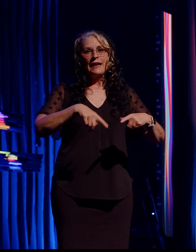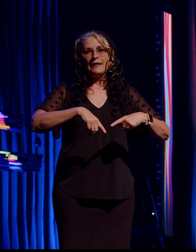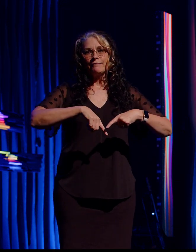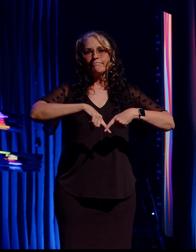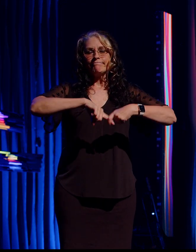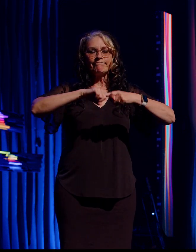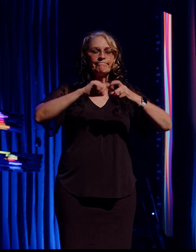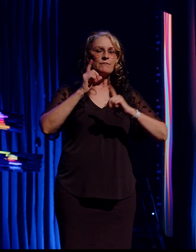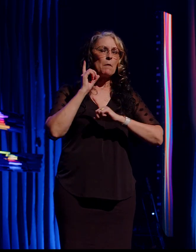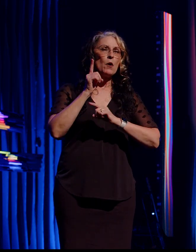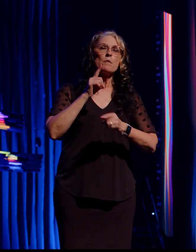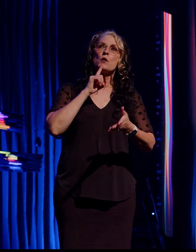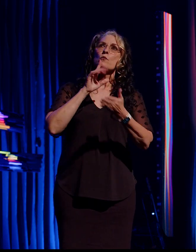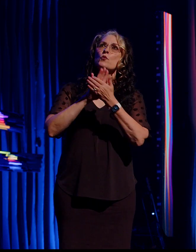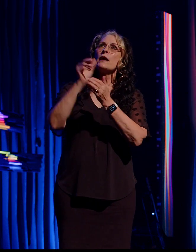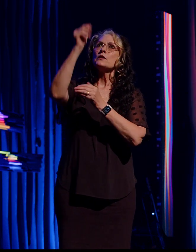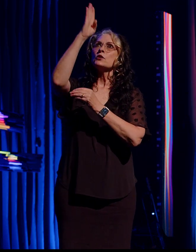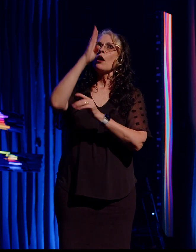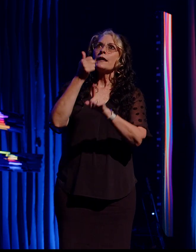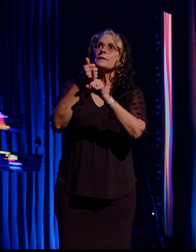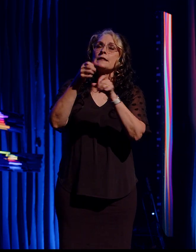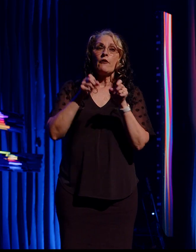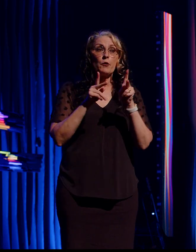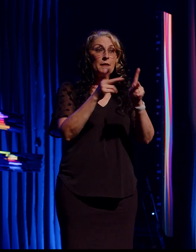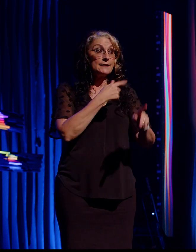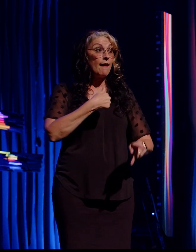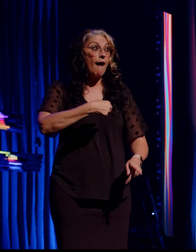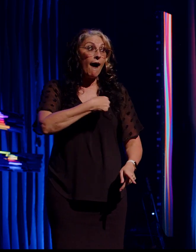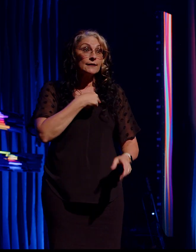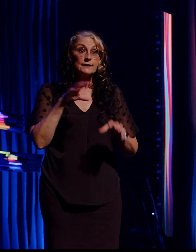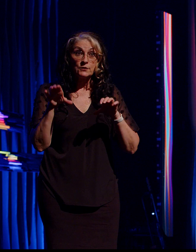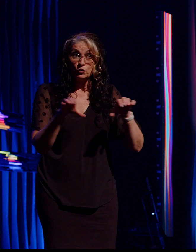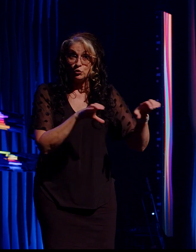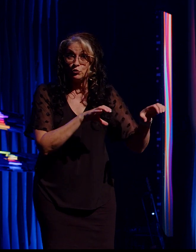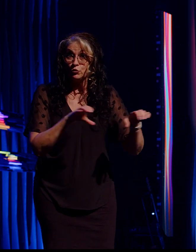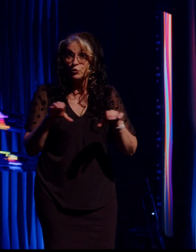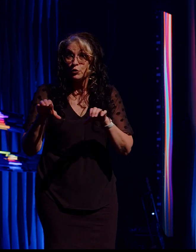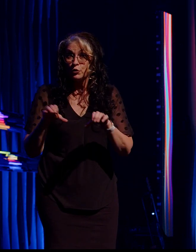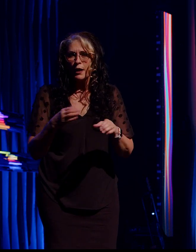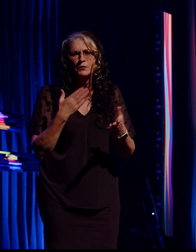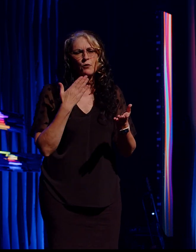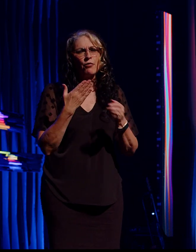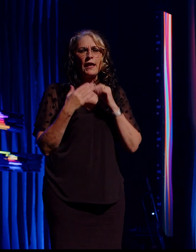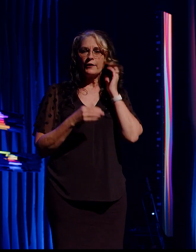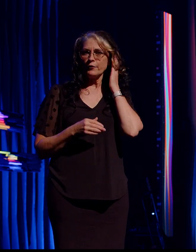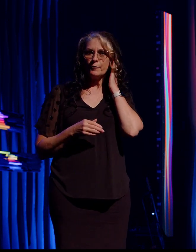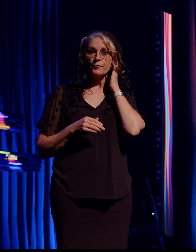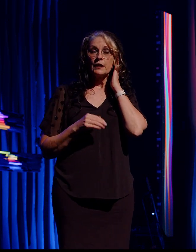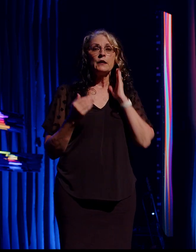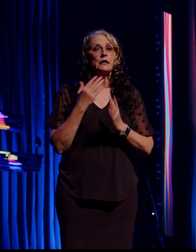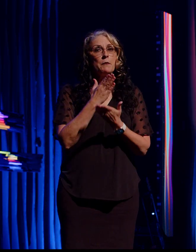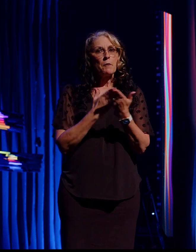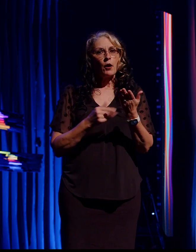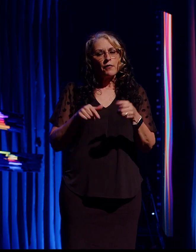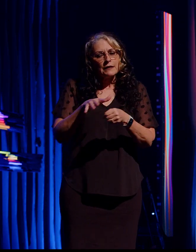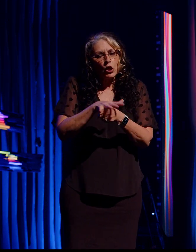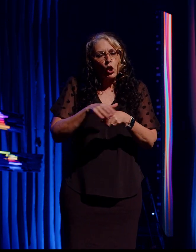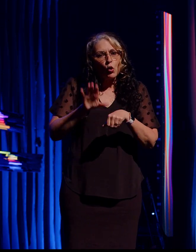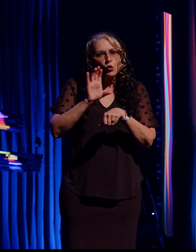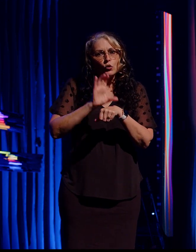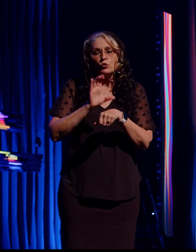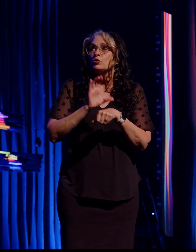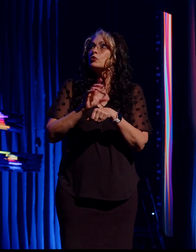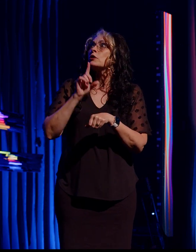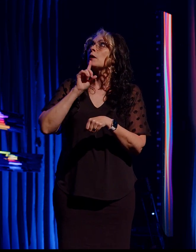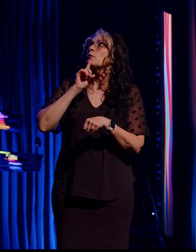just to praise God for what He allows us to do. I'm so thankful to be a part of this local church. I